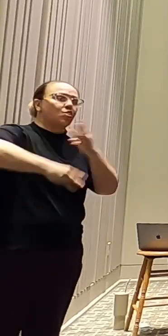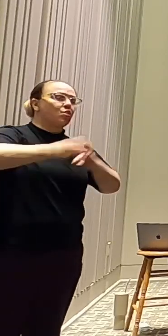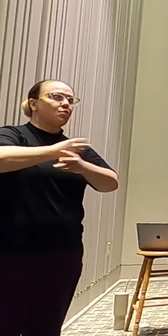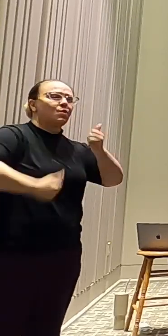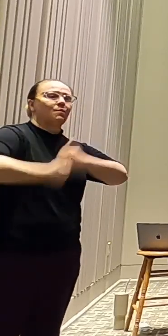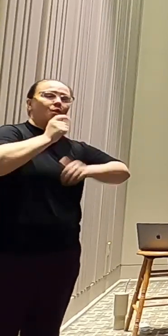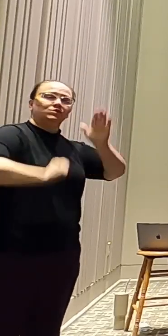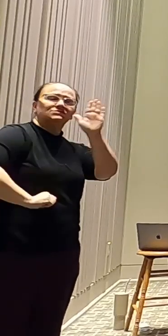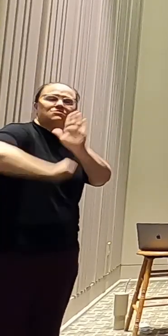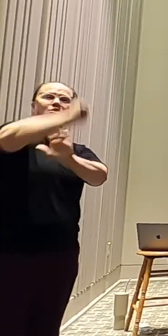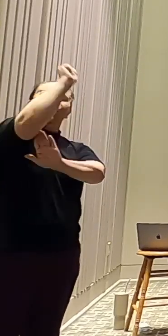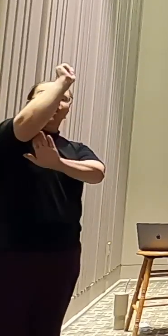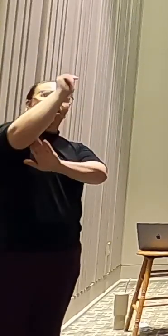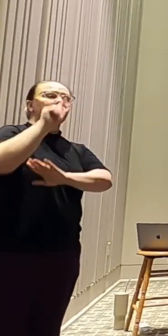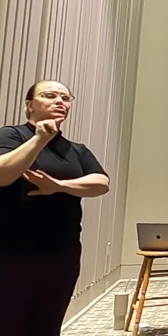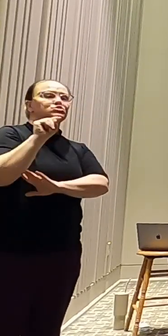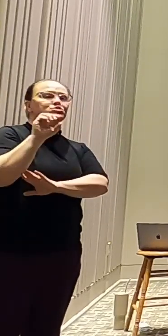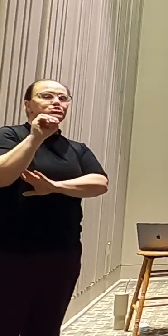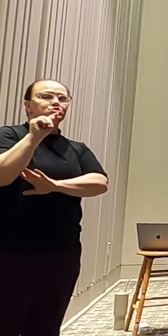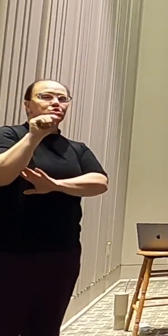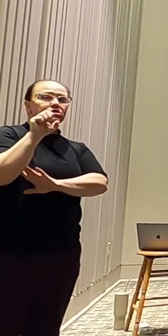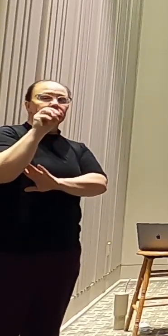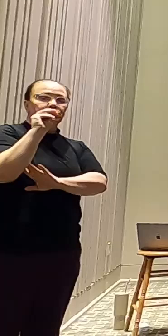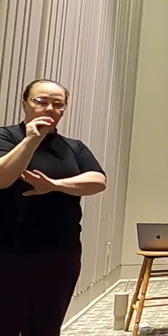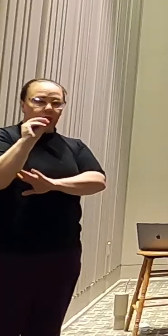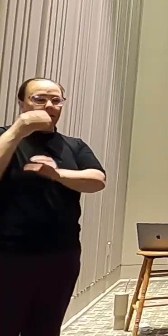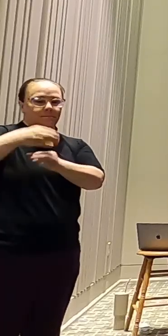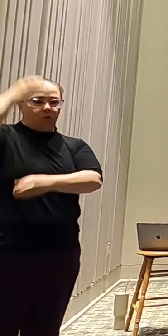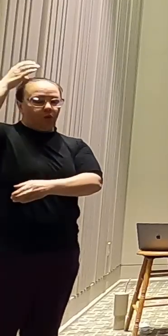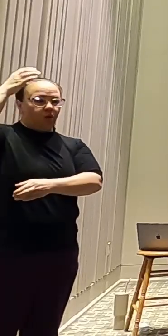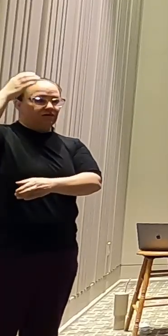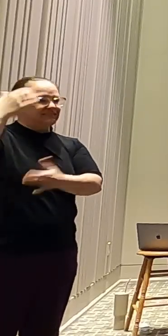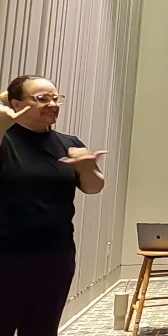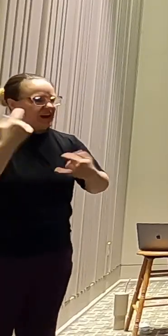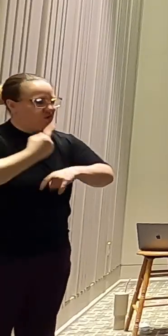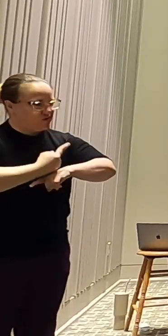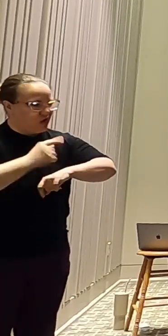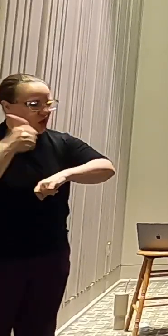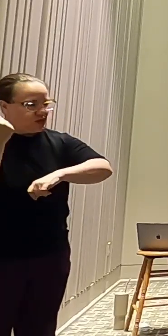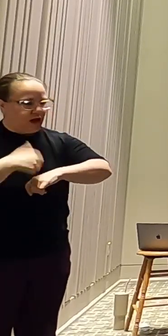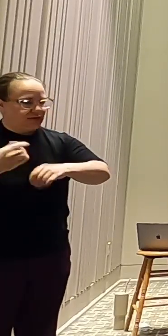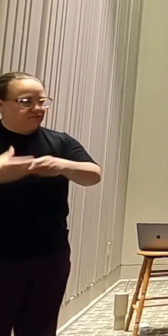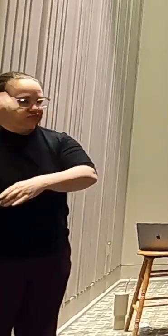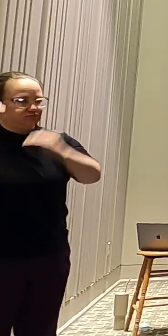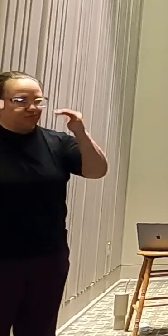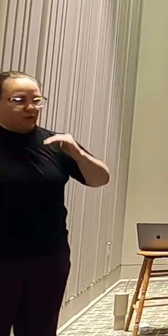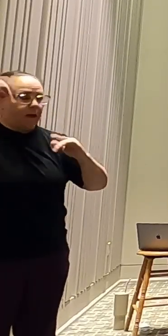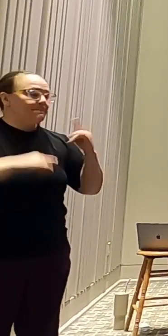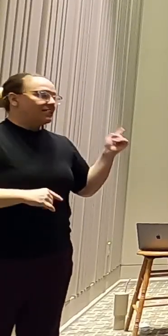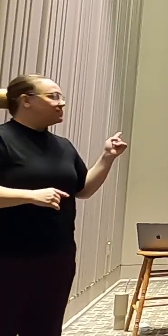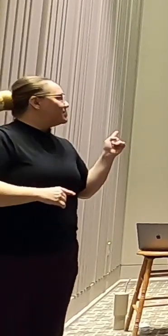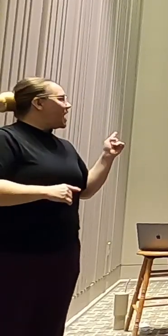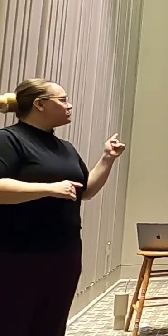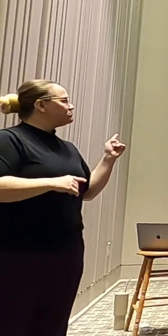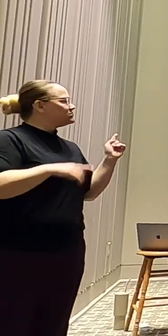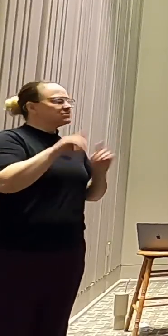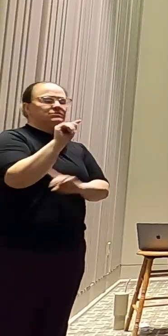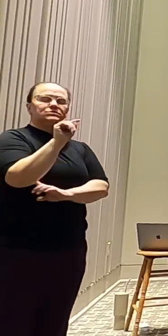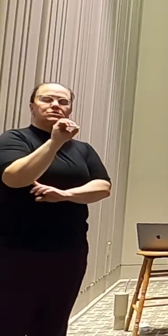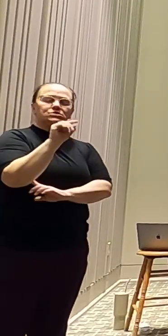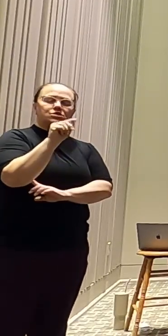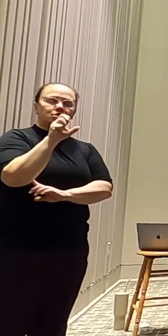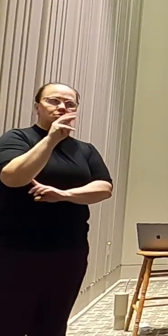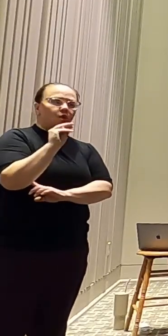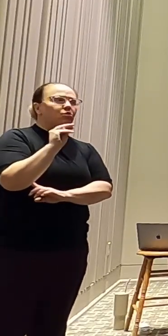You can see it on the screen there. It's no longer the tallest, but at the time it was. A totem pole is a monumental carved wooden structure